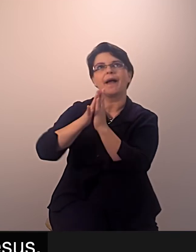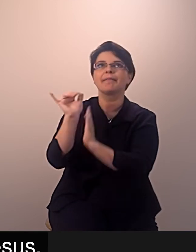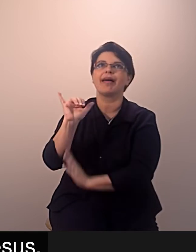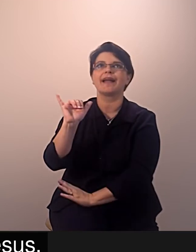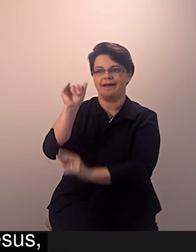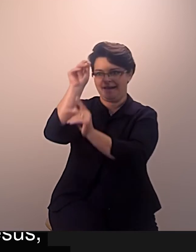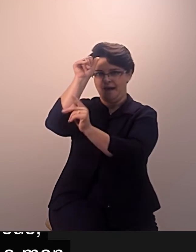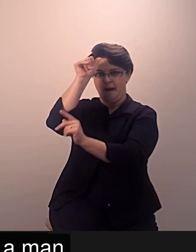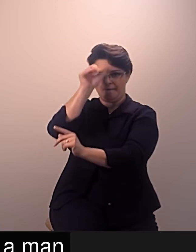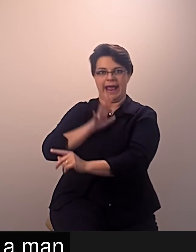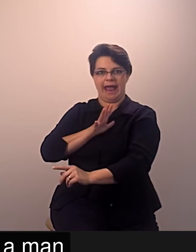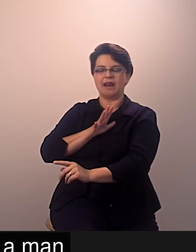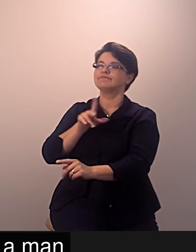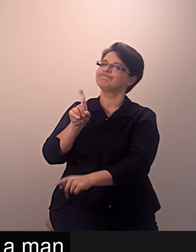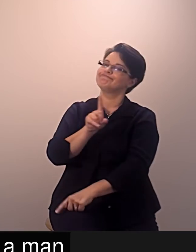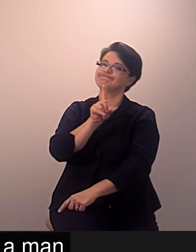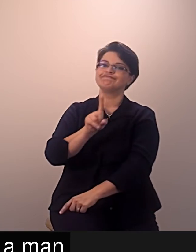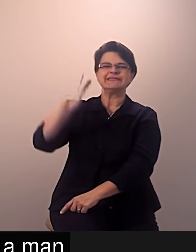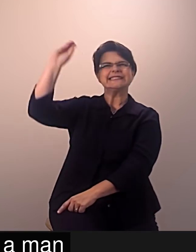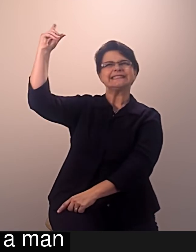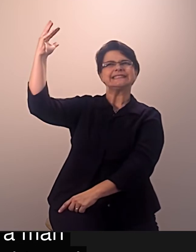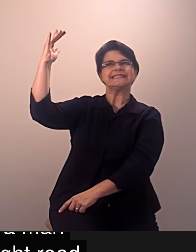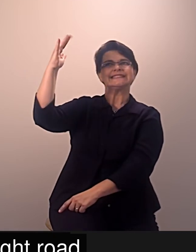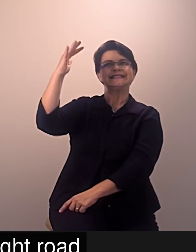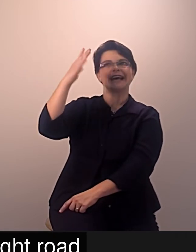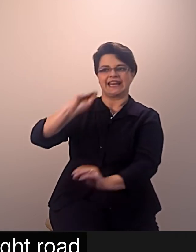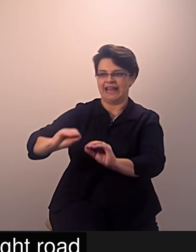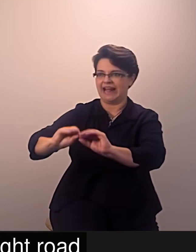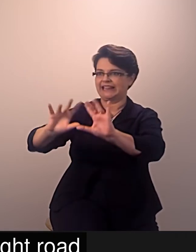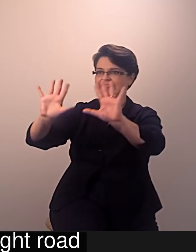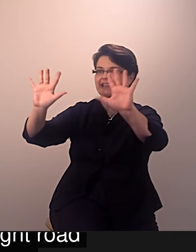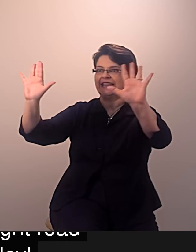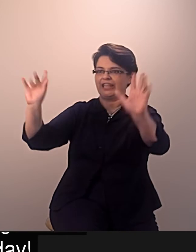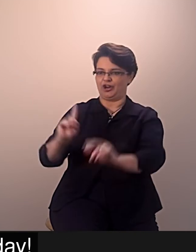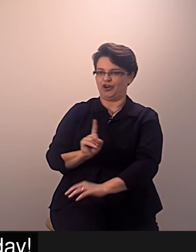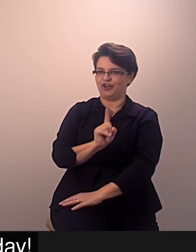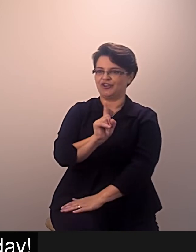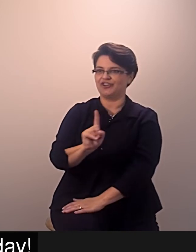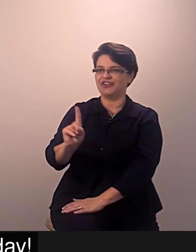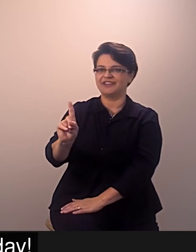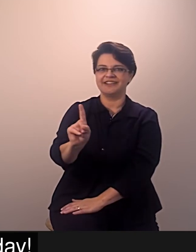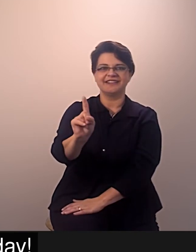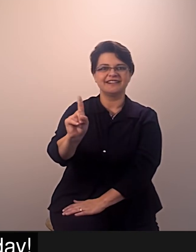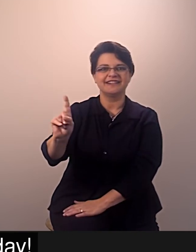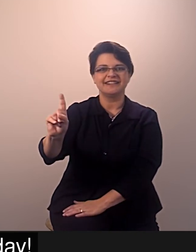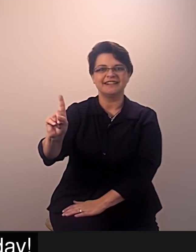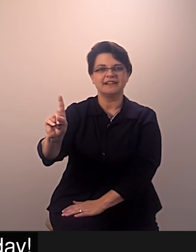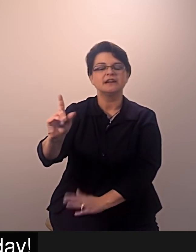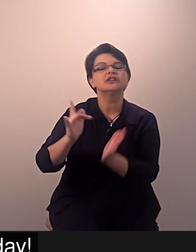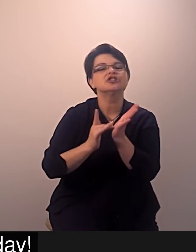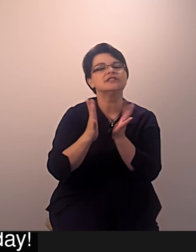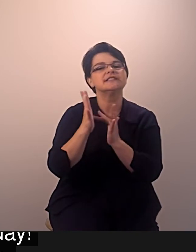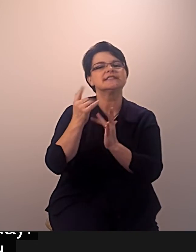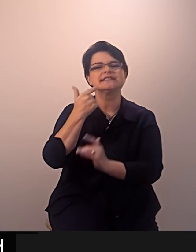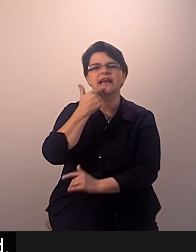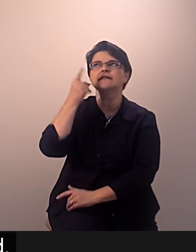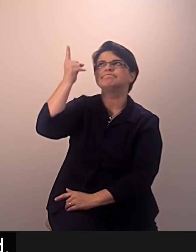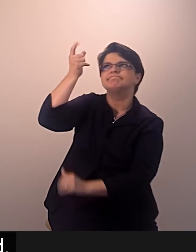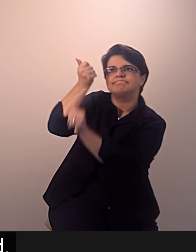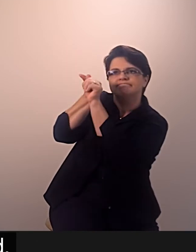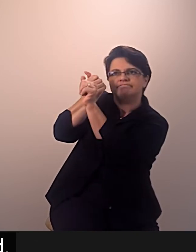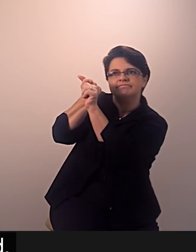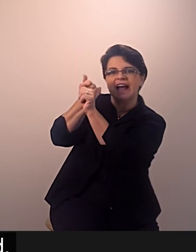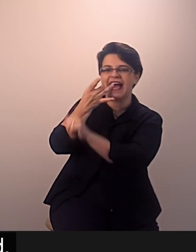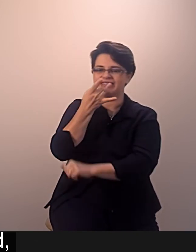walking on a straight road on a sunny day. Jesus said, "I am the light of the world. If